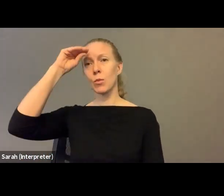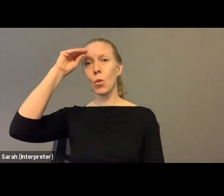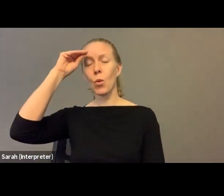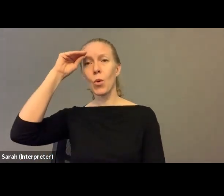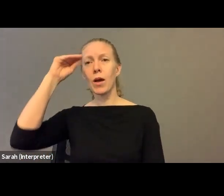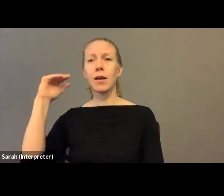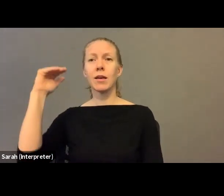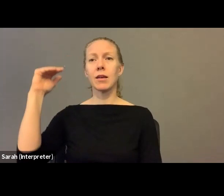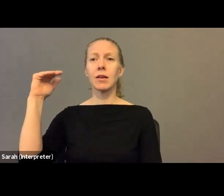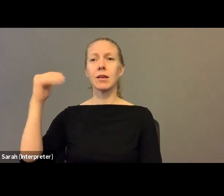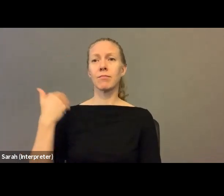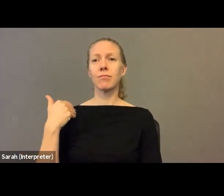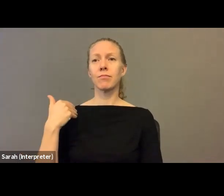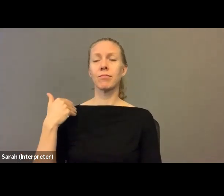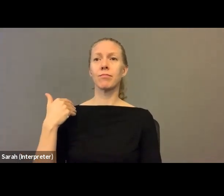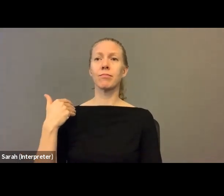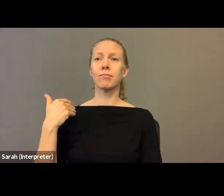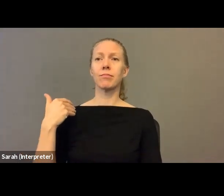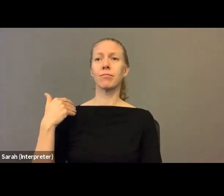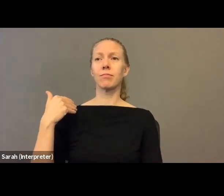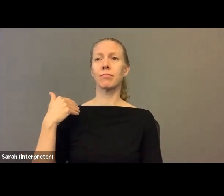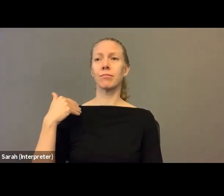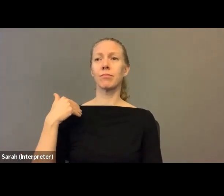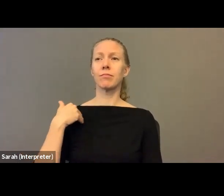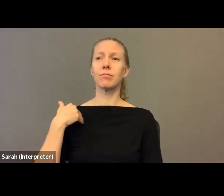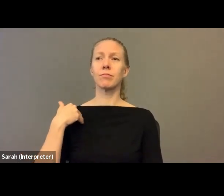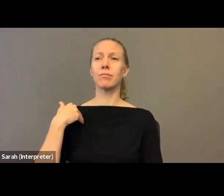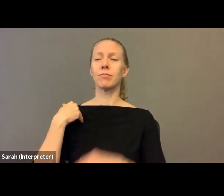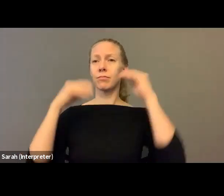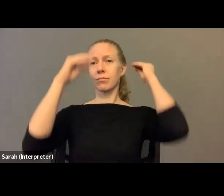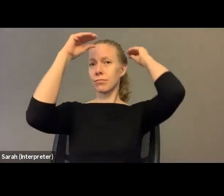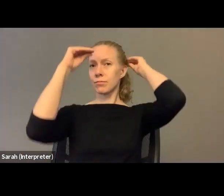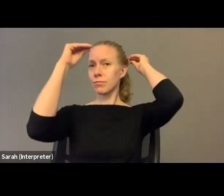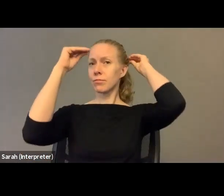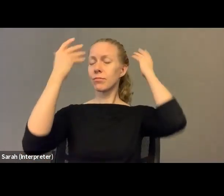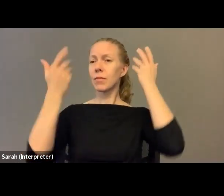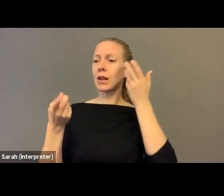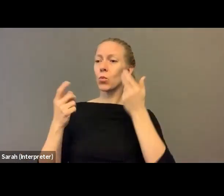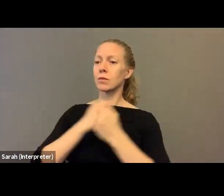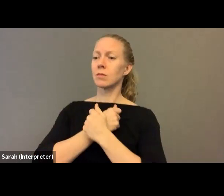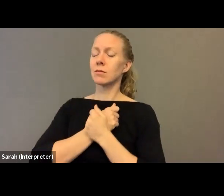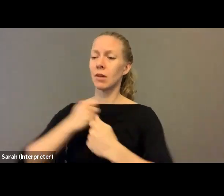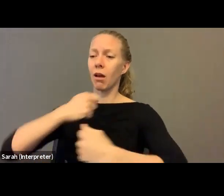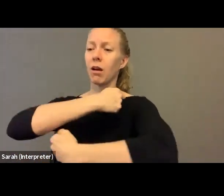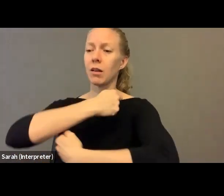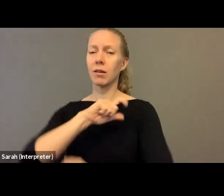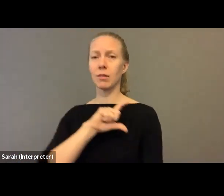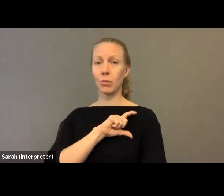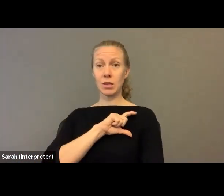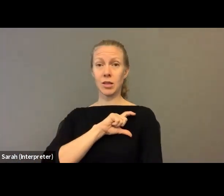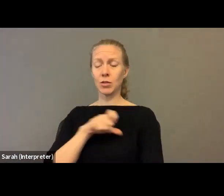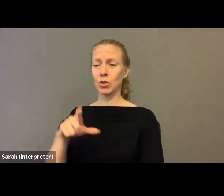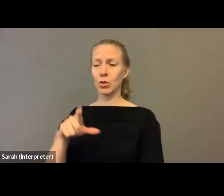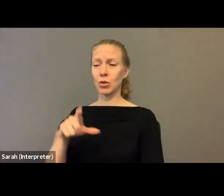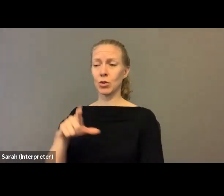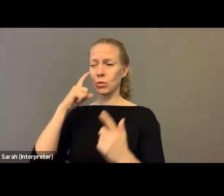mean brim, and he was hugging a police officer, right? And he was crying. And everybody